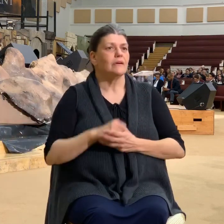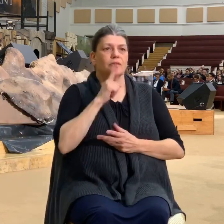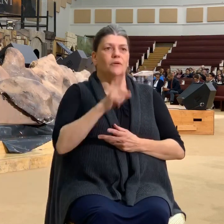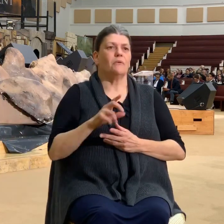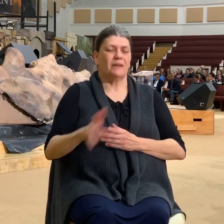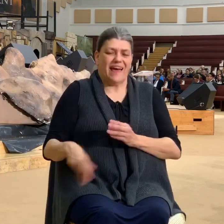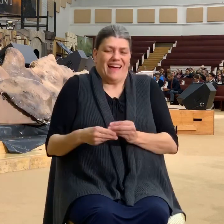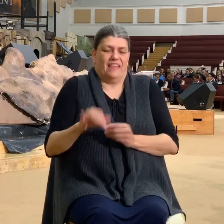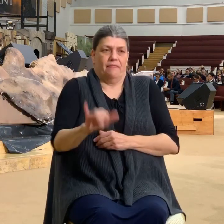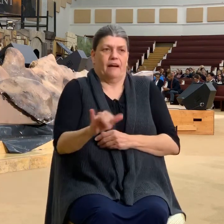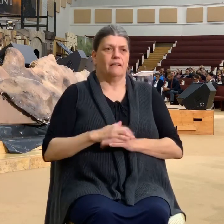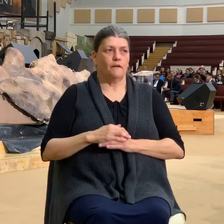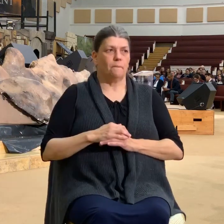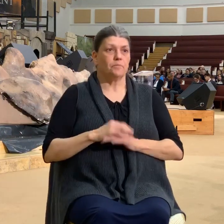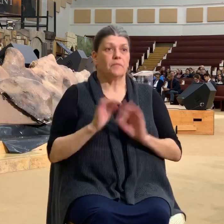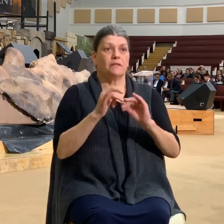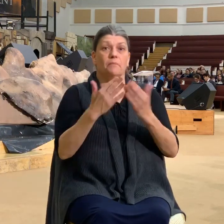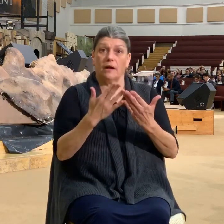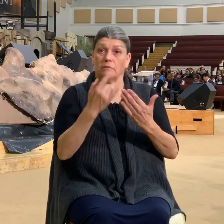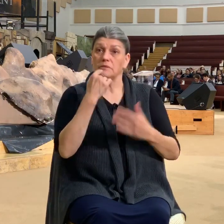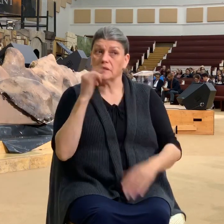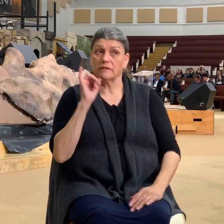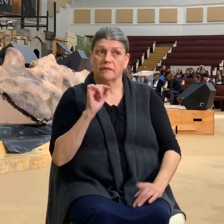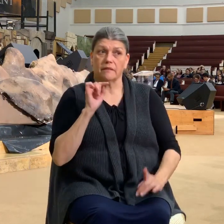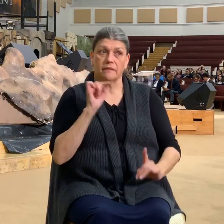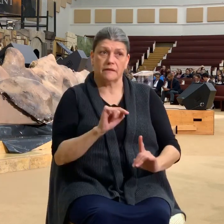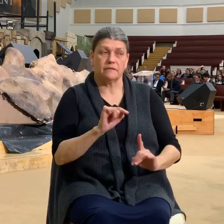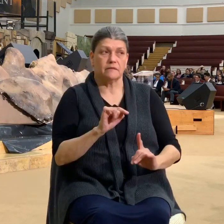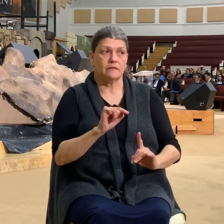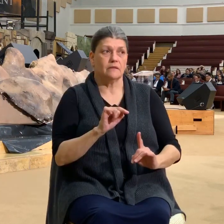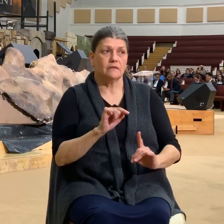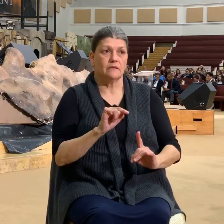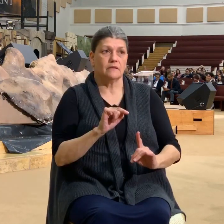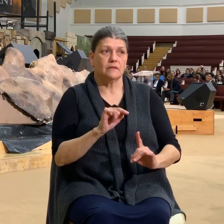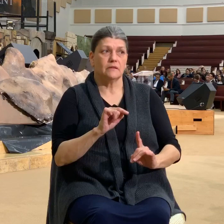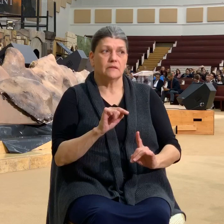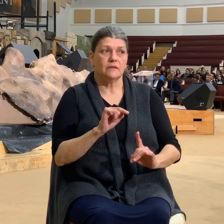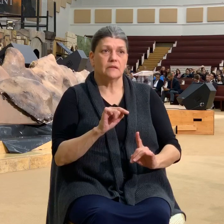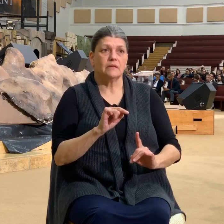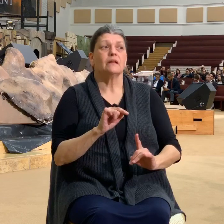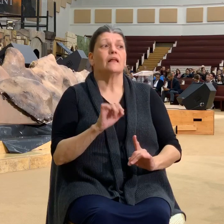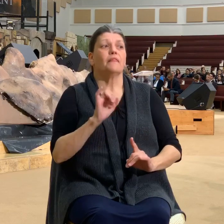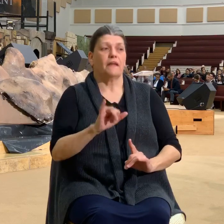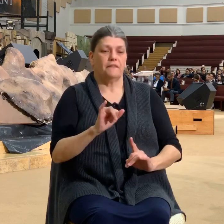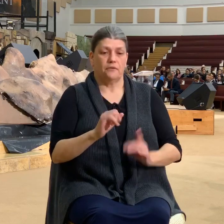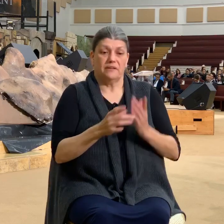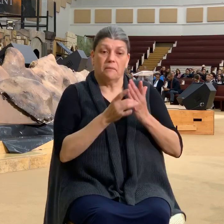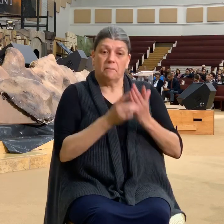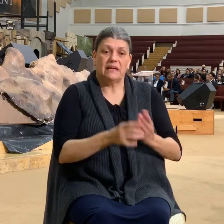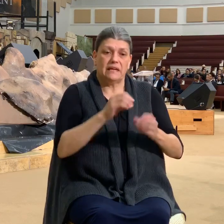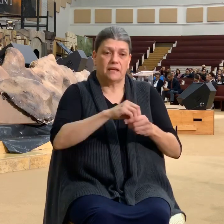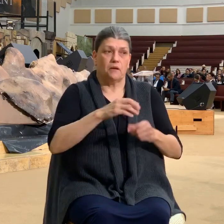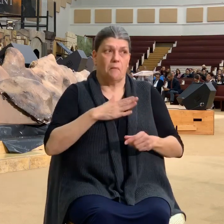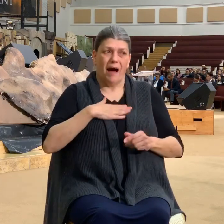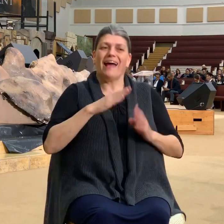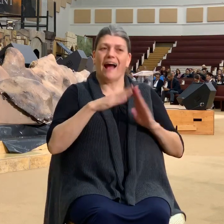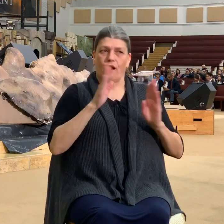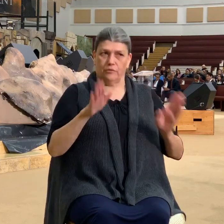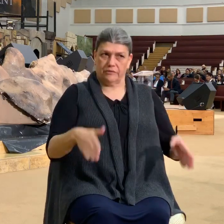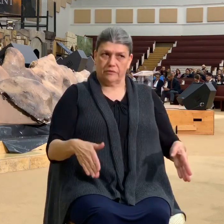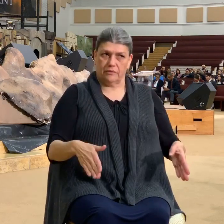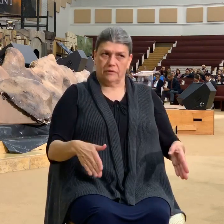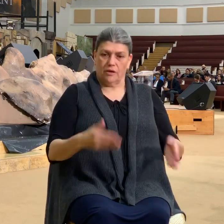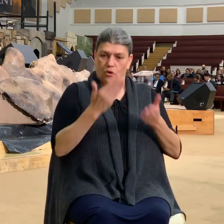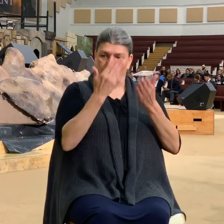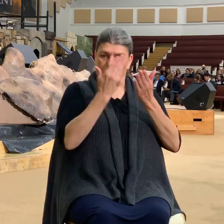there. The Bible says this, continues, says, that there may be meat in mine house. And he says,